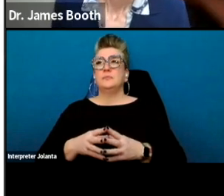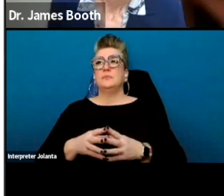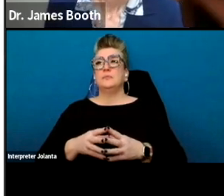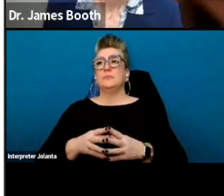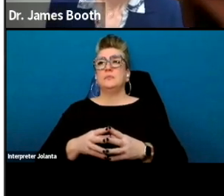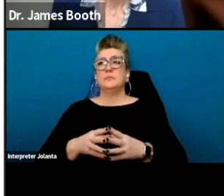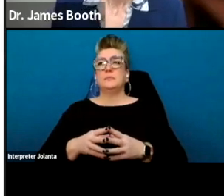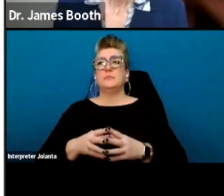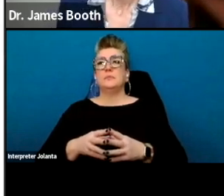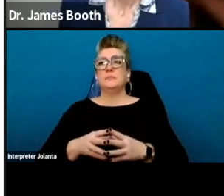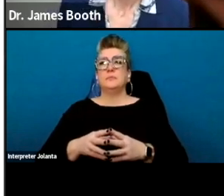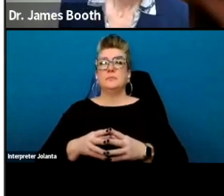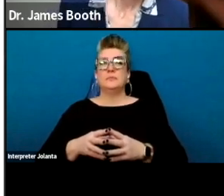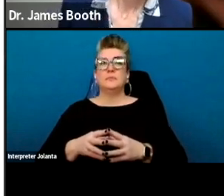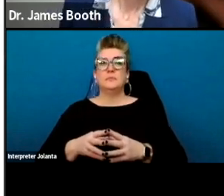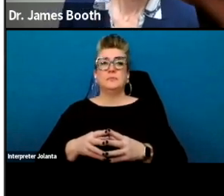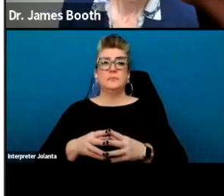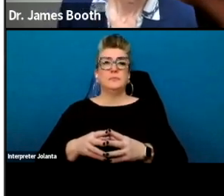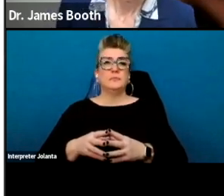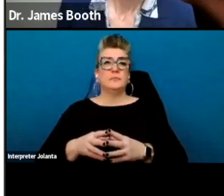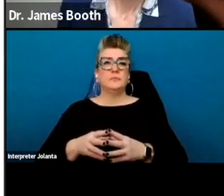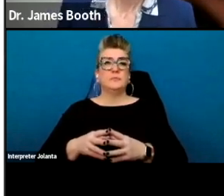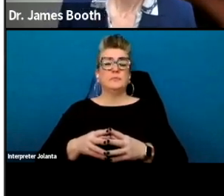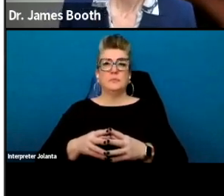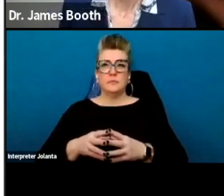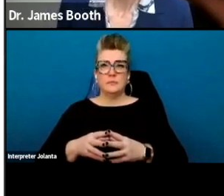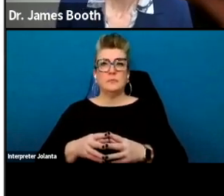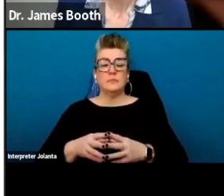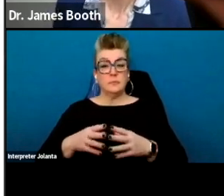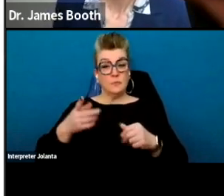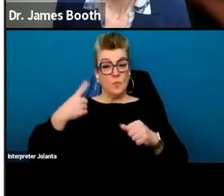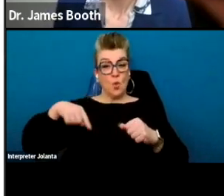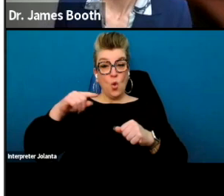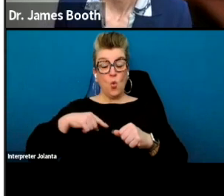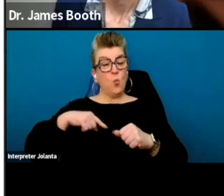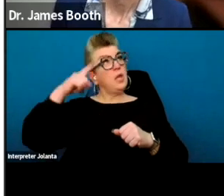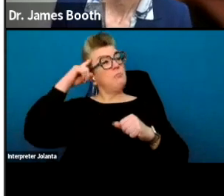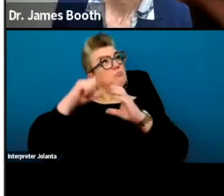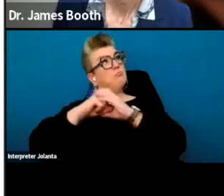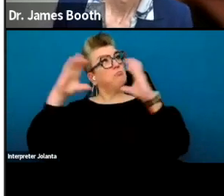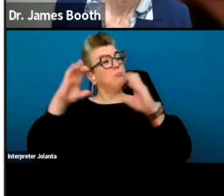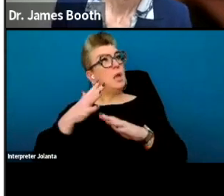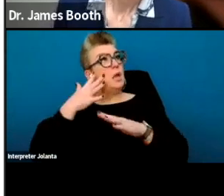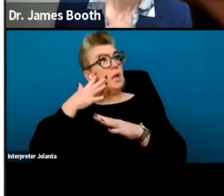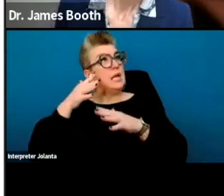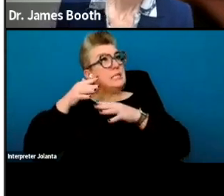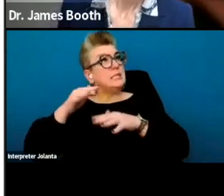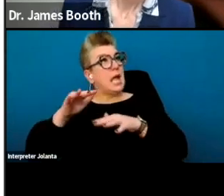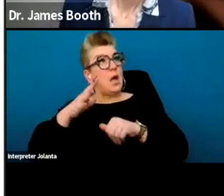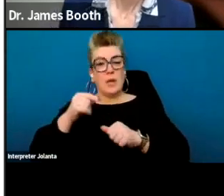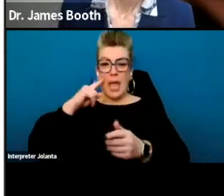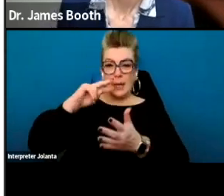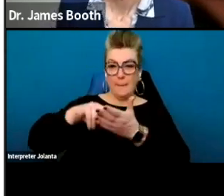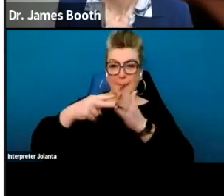So we kind of did this in the context of sound and meaning judgment tasks. The sound